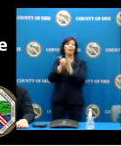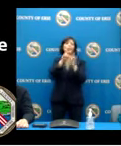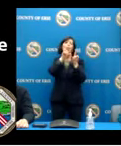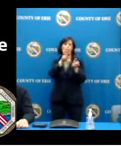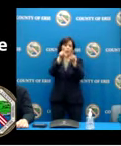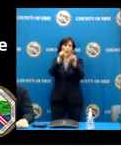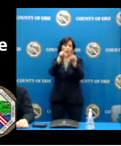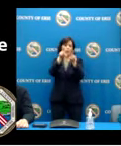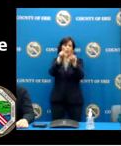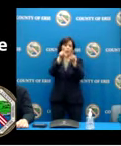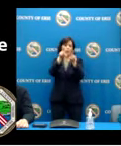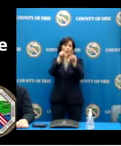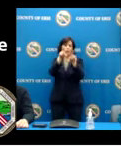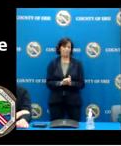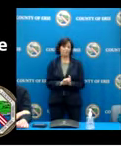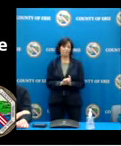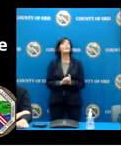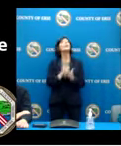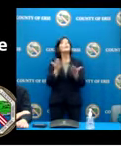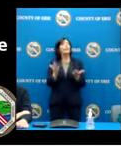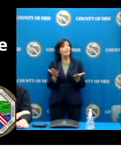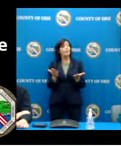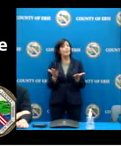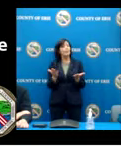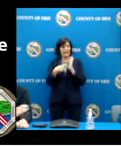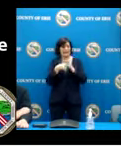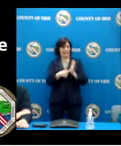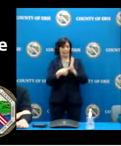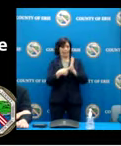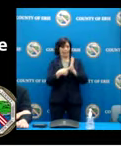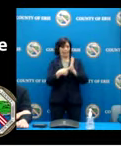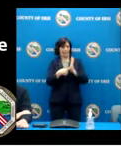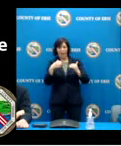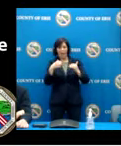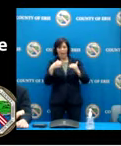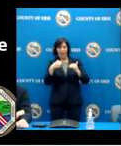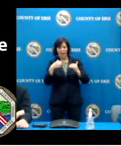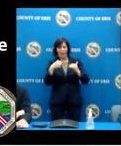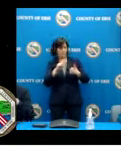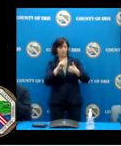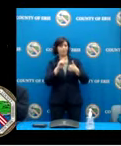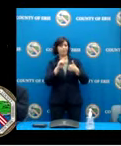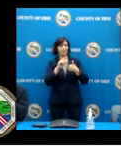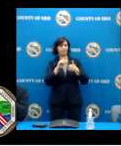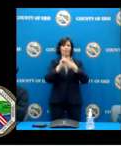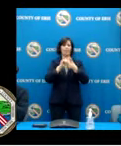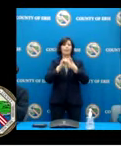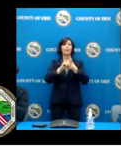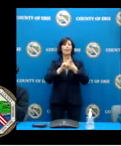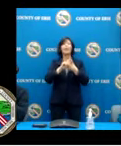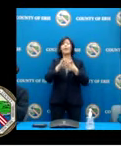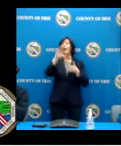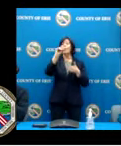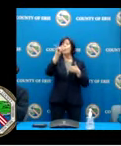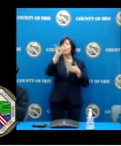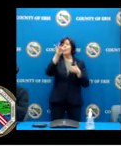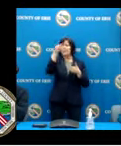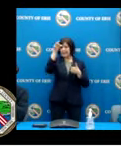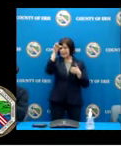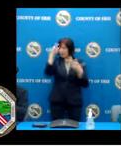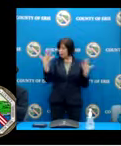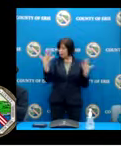test. So what are the symptoms that we're looking for testing? So the COVID-19 symptoms